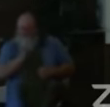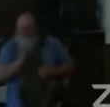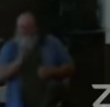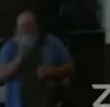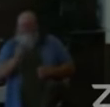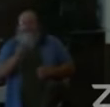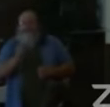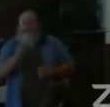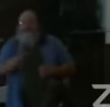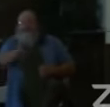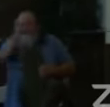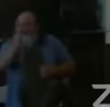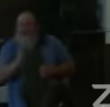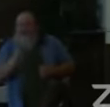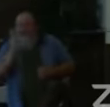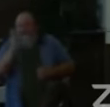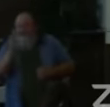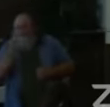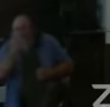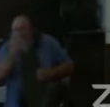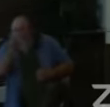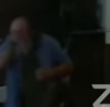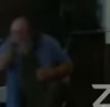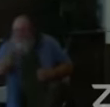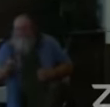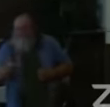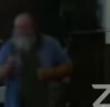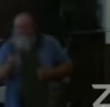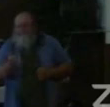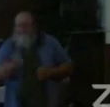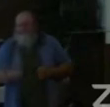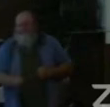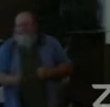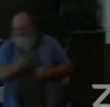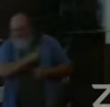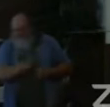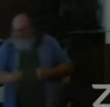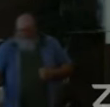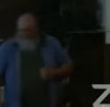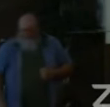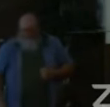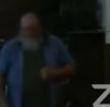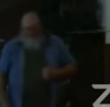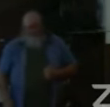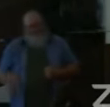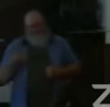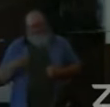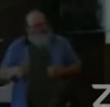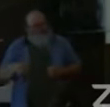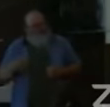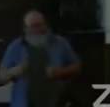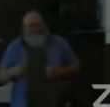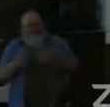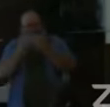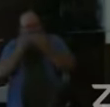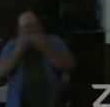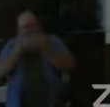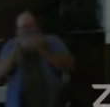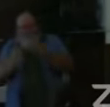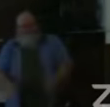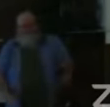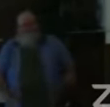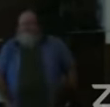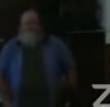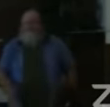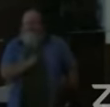it, and God's going to make you his child right now. Lord, I pray for those that raised a hand that are struggling with something.